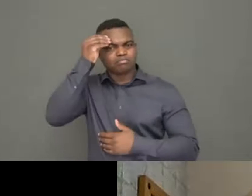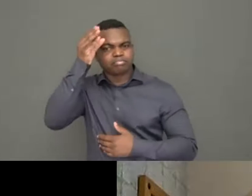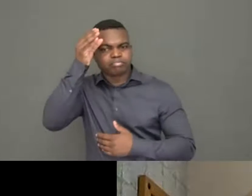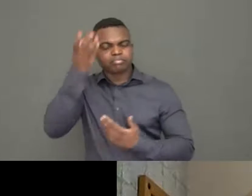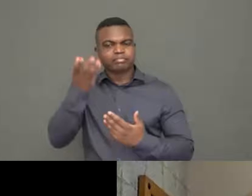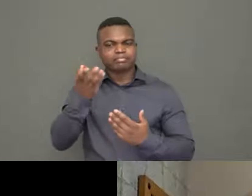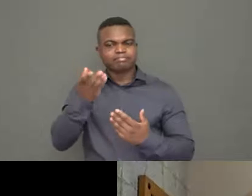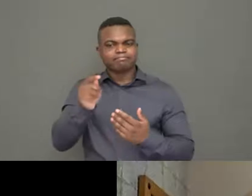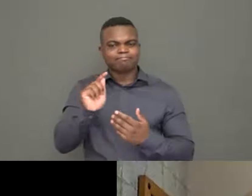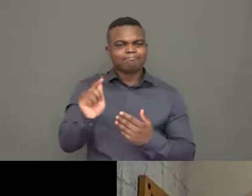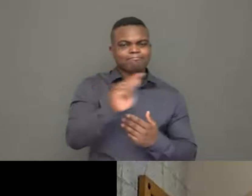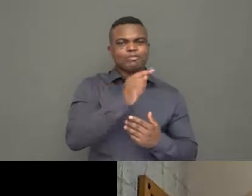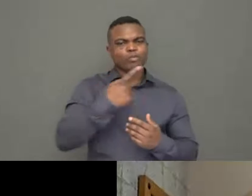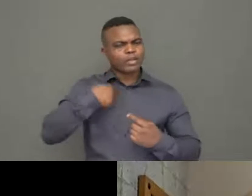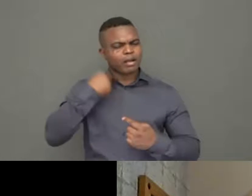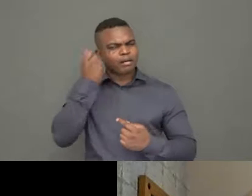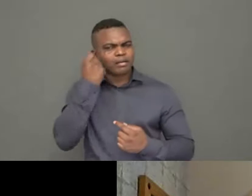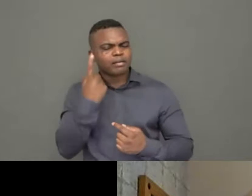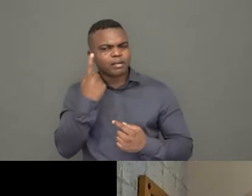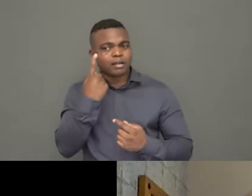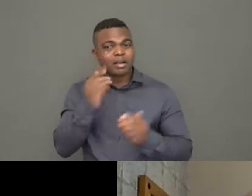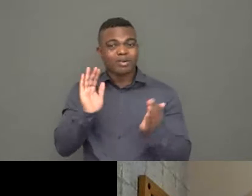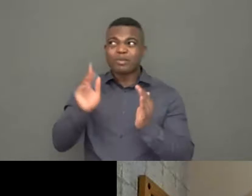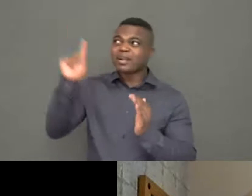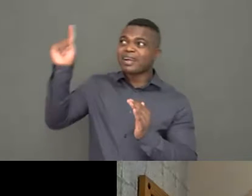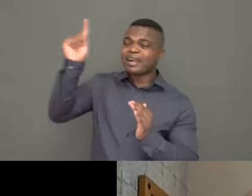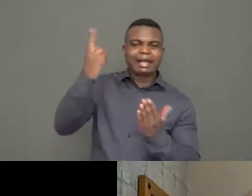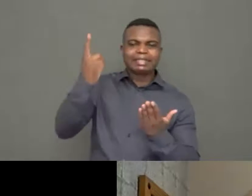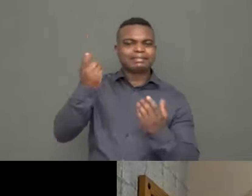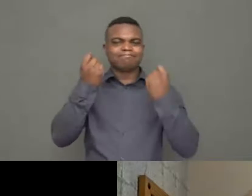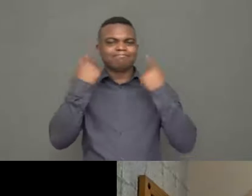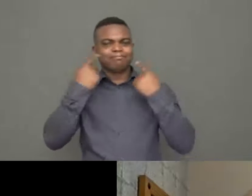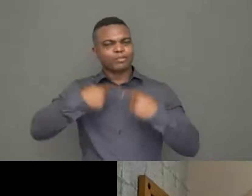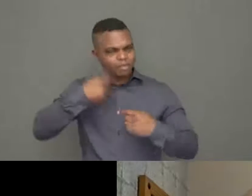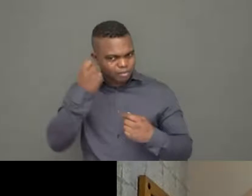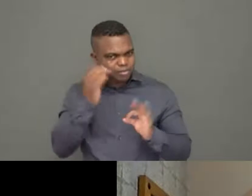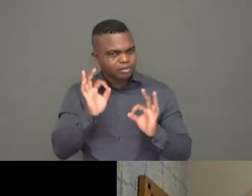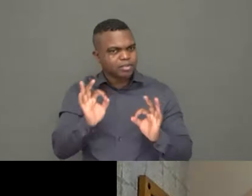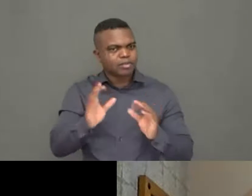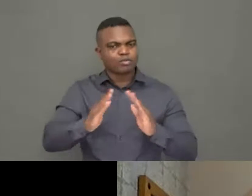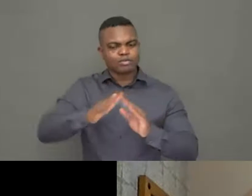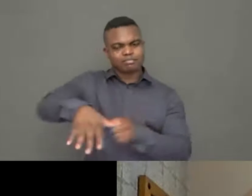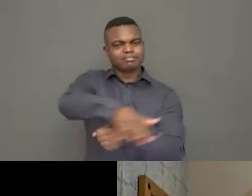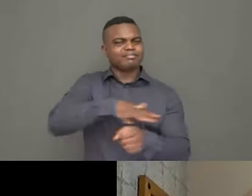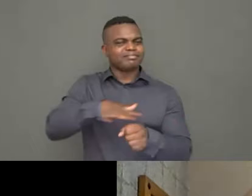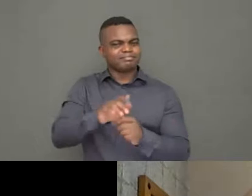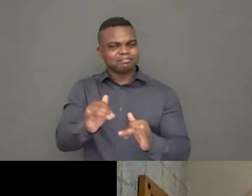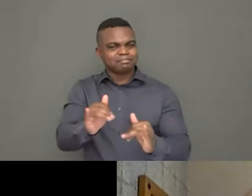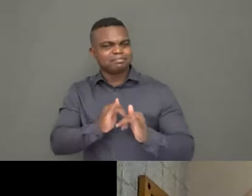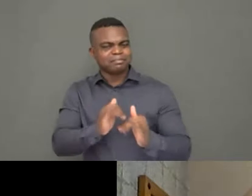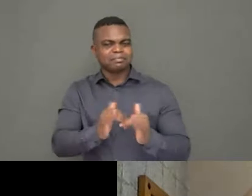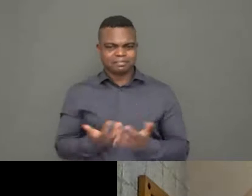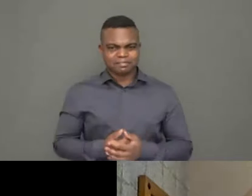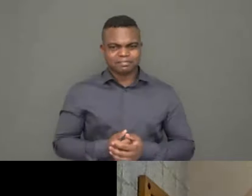has helped us to take up this role, and on the other hand, it has given